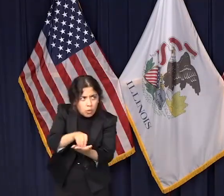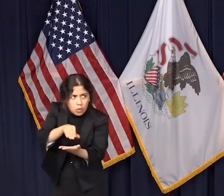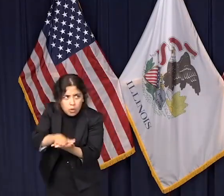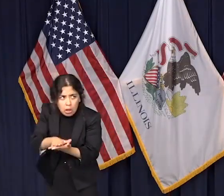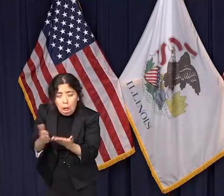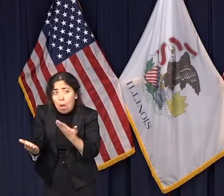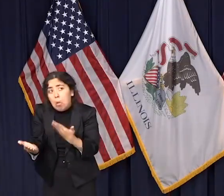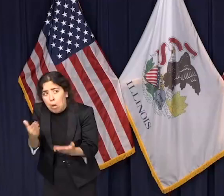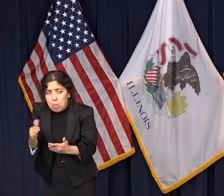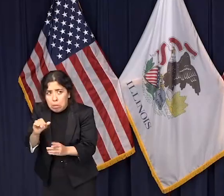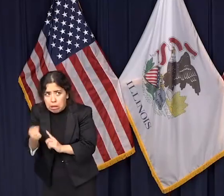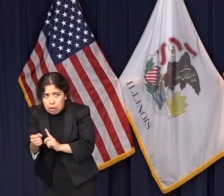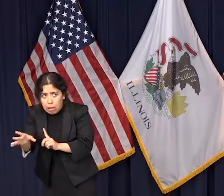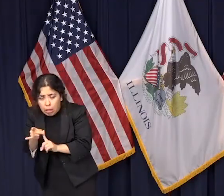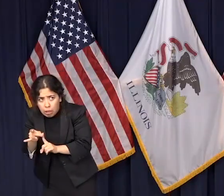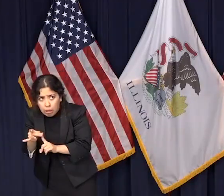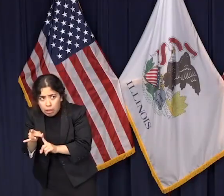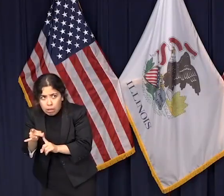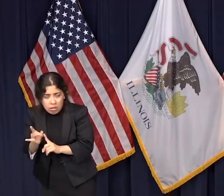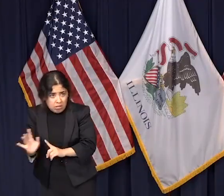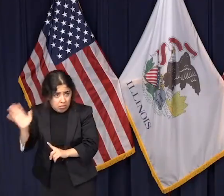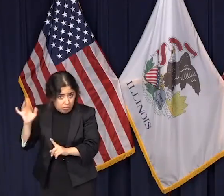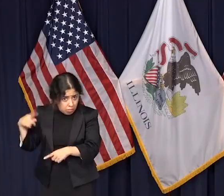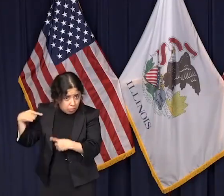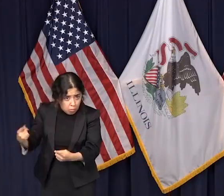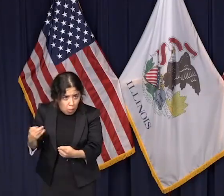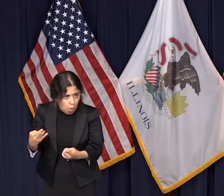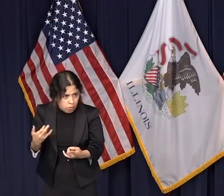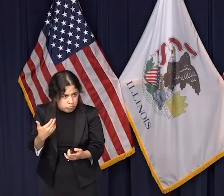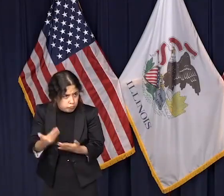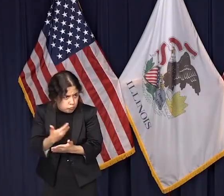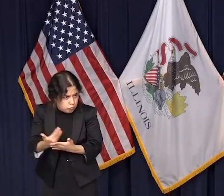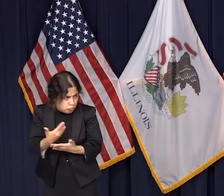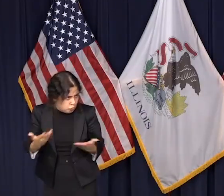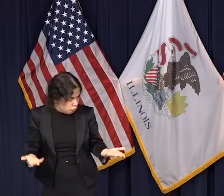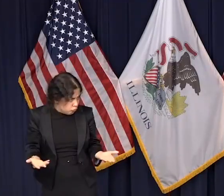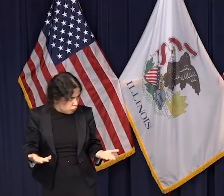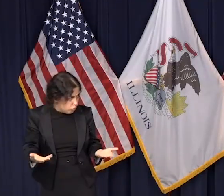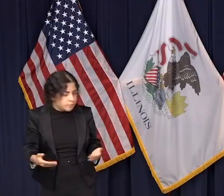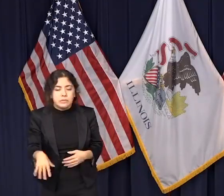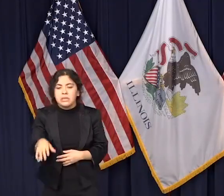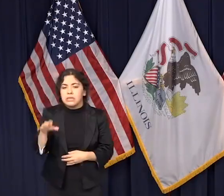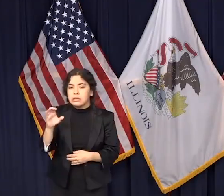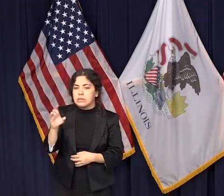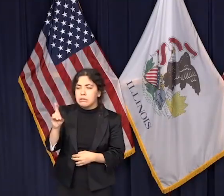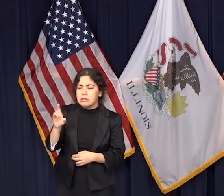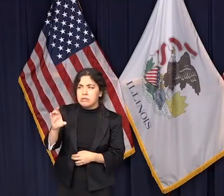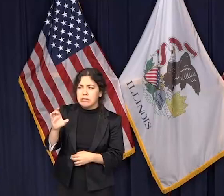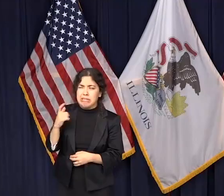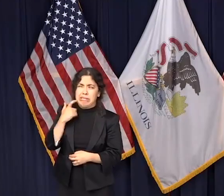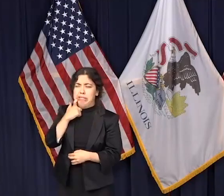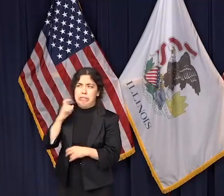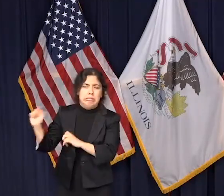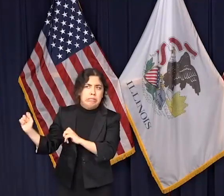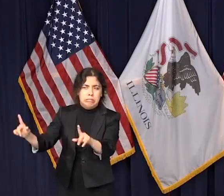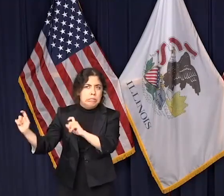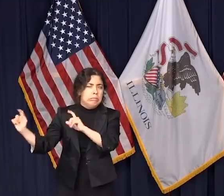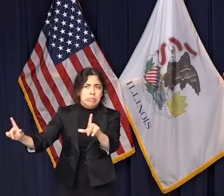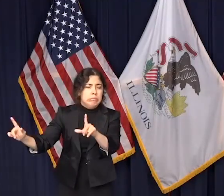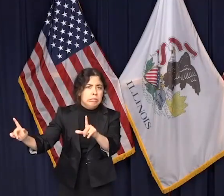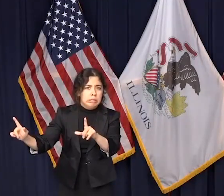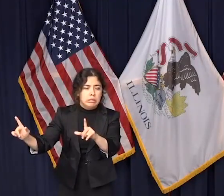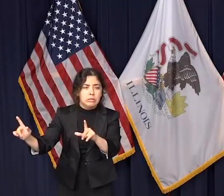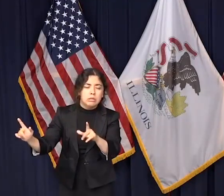Yeah, the CDC started putting those metrics up, the probable cases. I lose track of dates in COVID world,